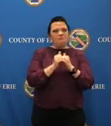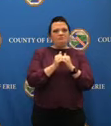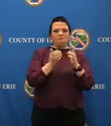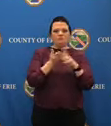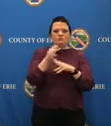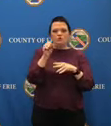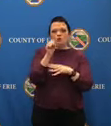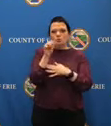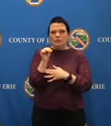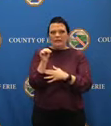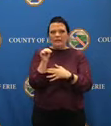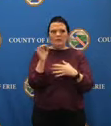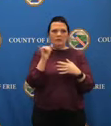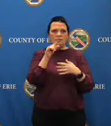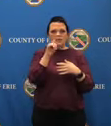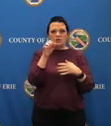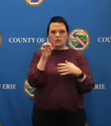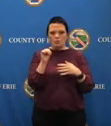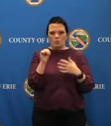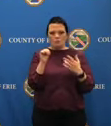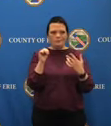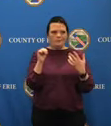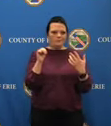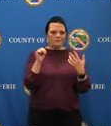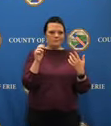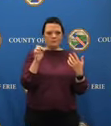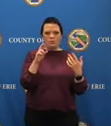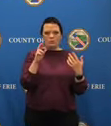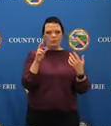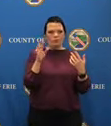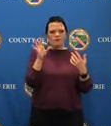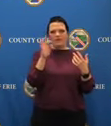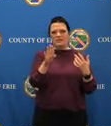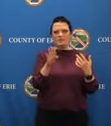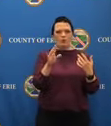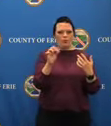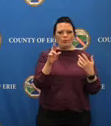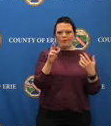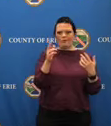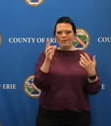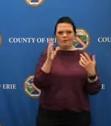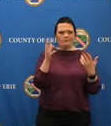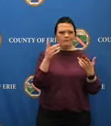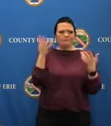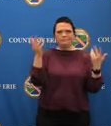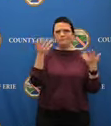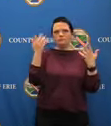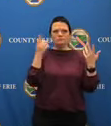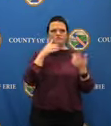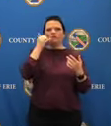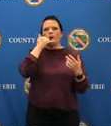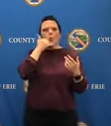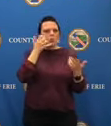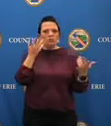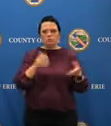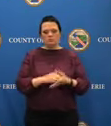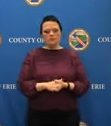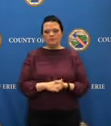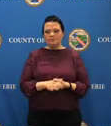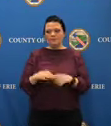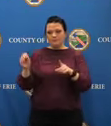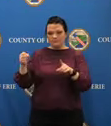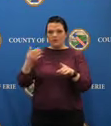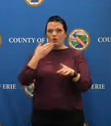through social media like Zoom or our Facebook or even just by phone. Yes,